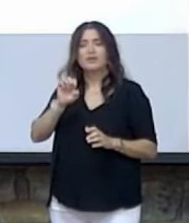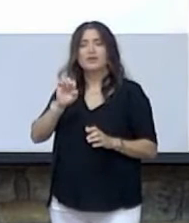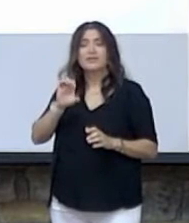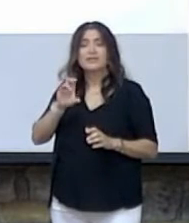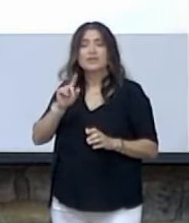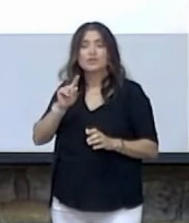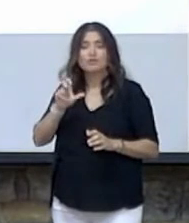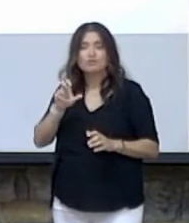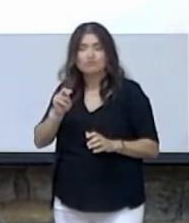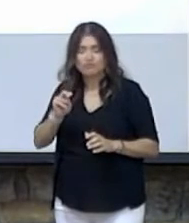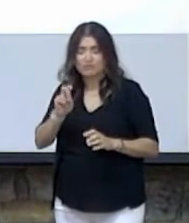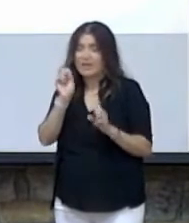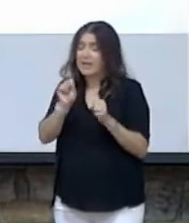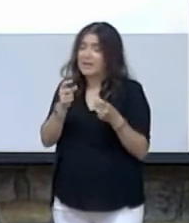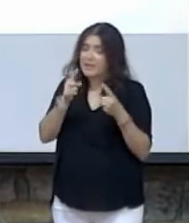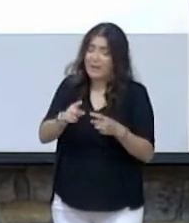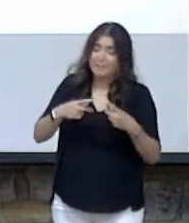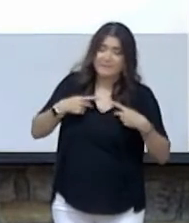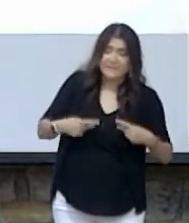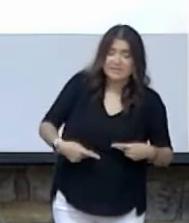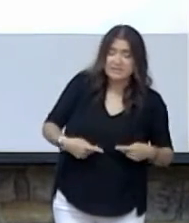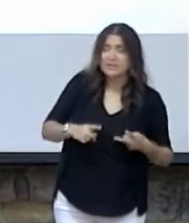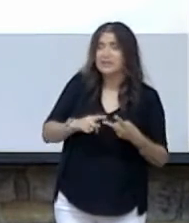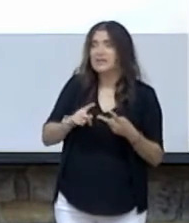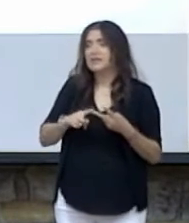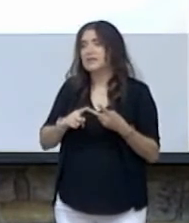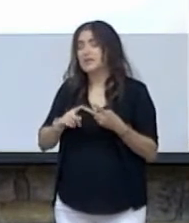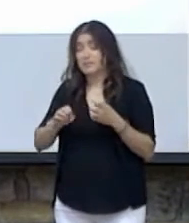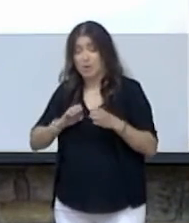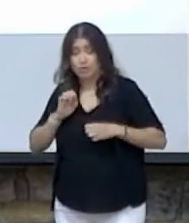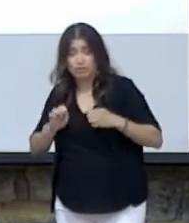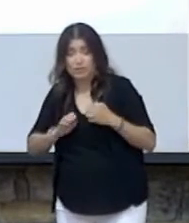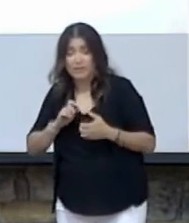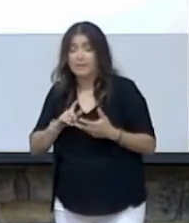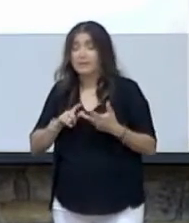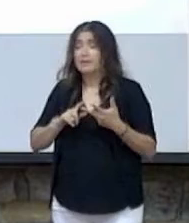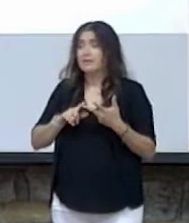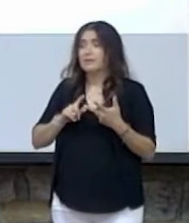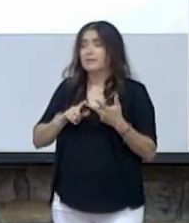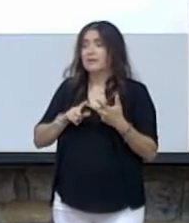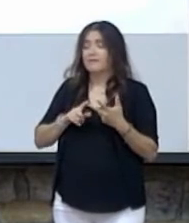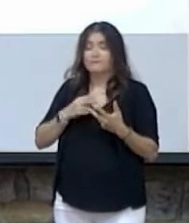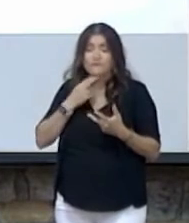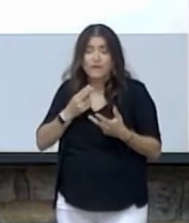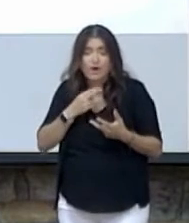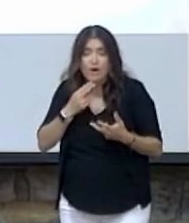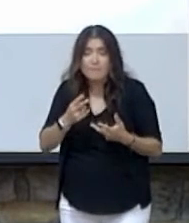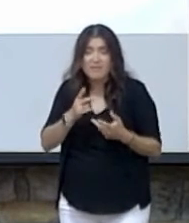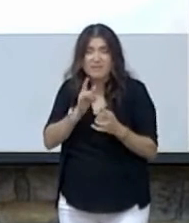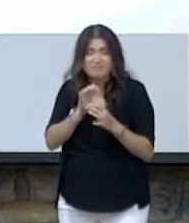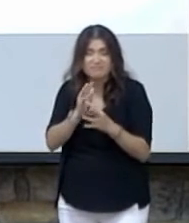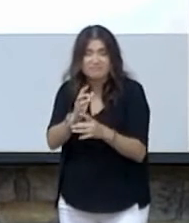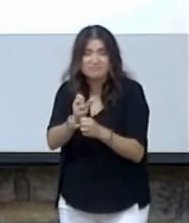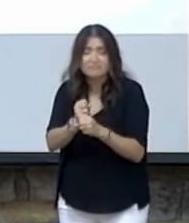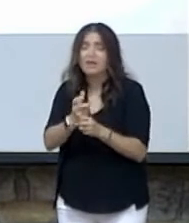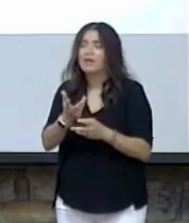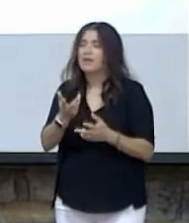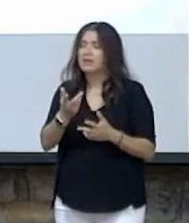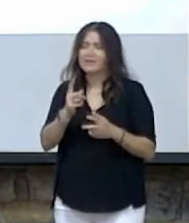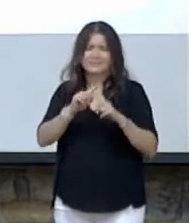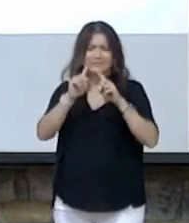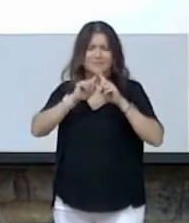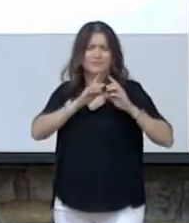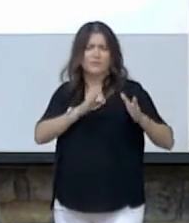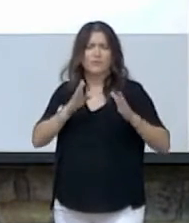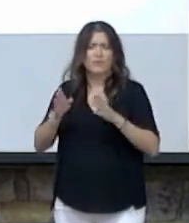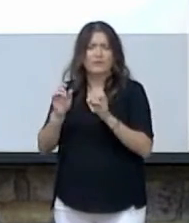physically. It can come emotionally. It can come verbally. There can be all different kinds of different